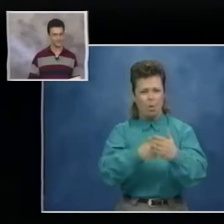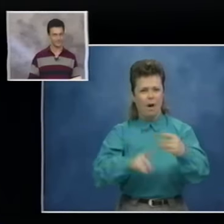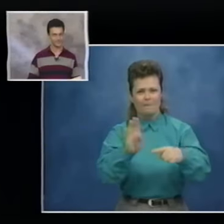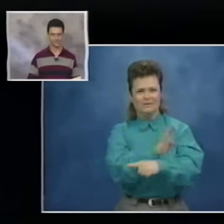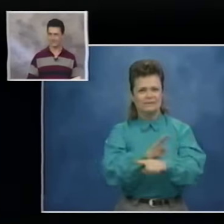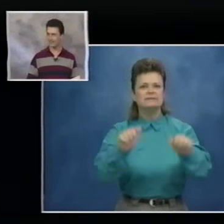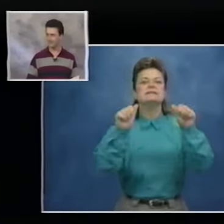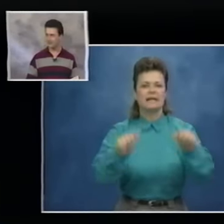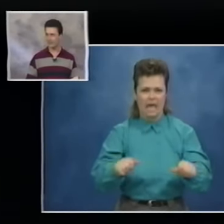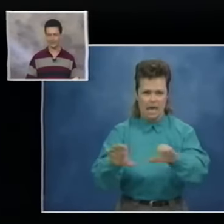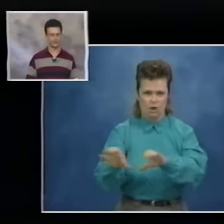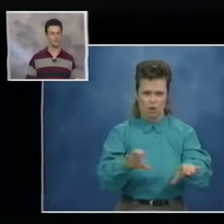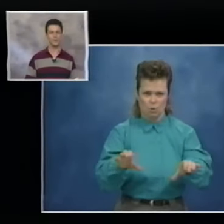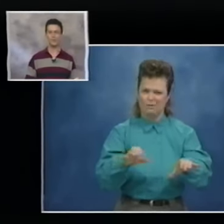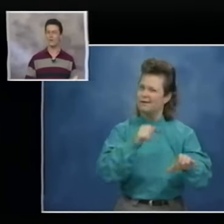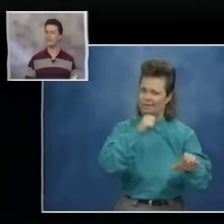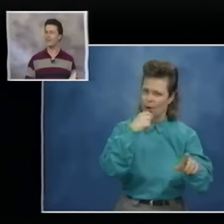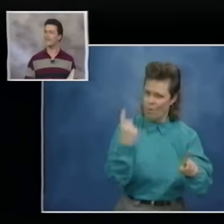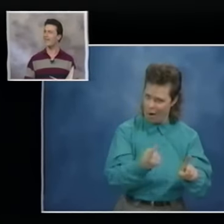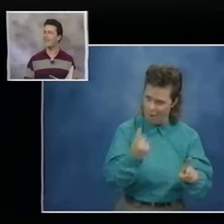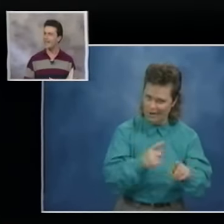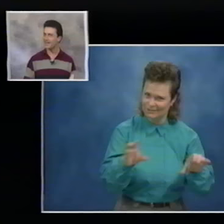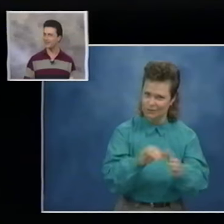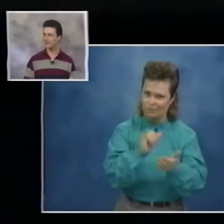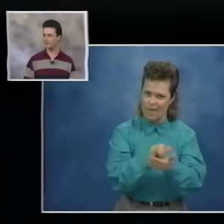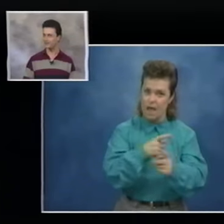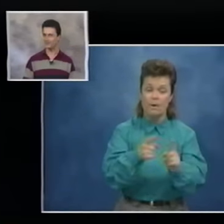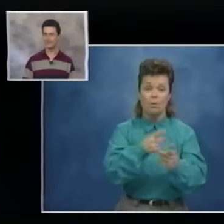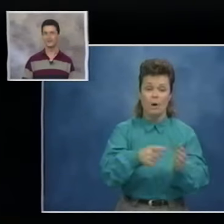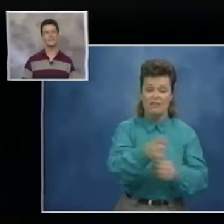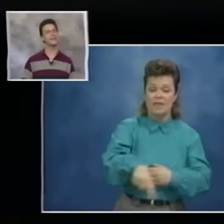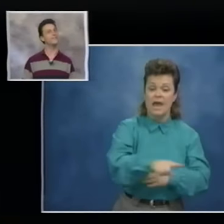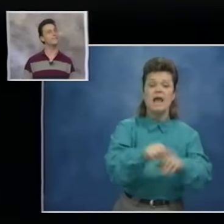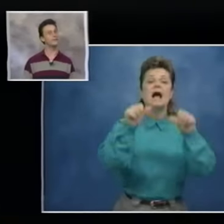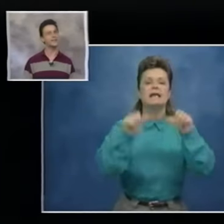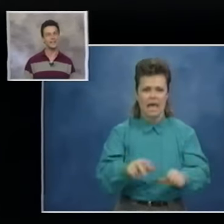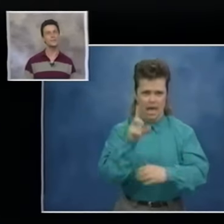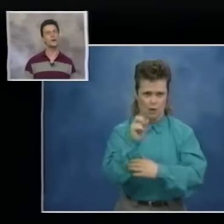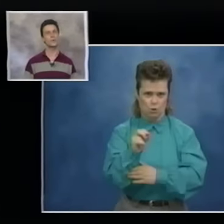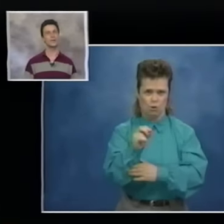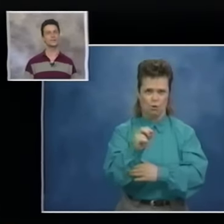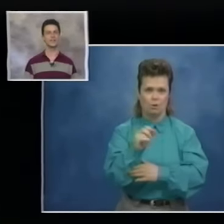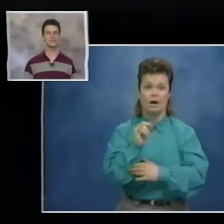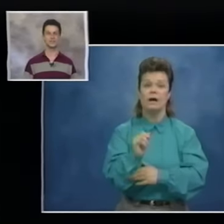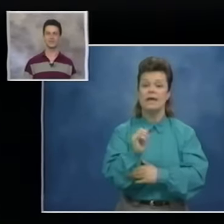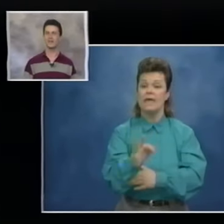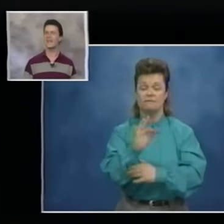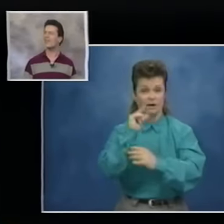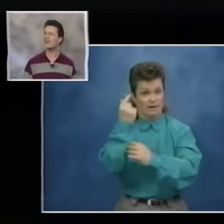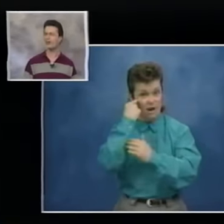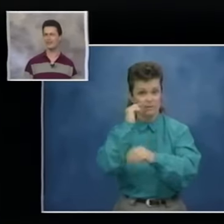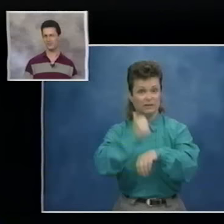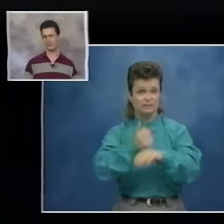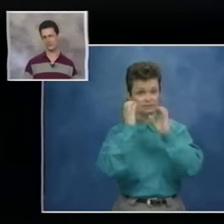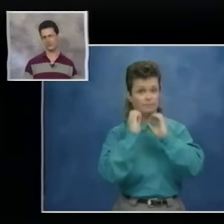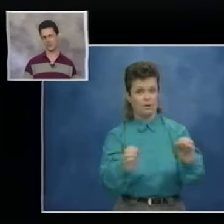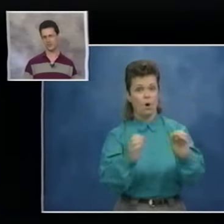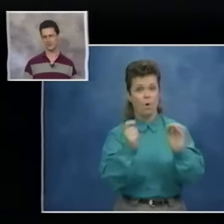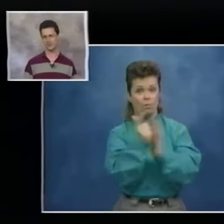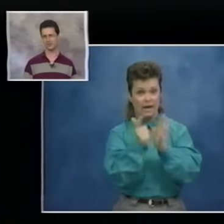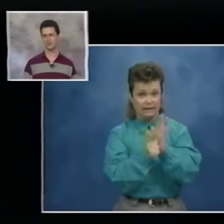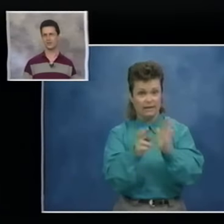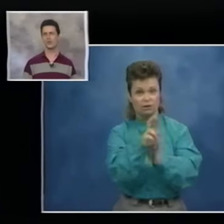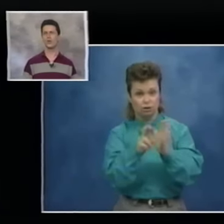do, not that they always do, but what they can do if there is no regulation and there is no